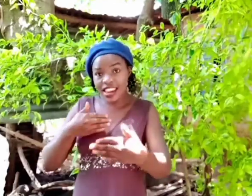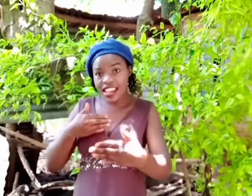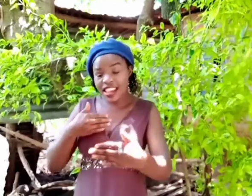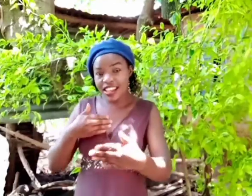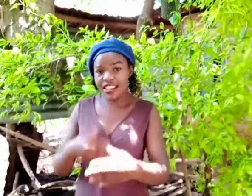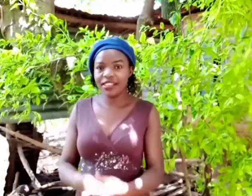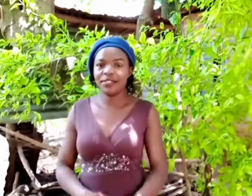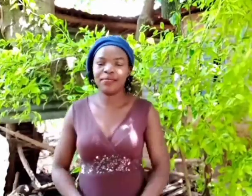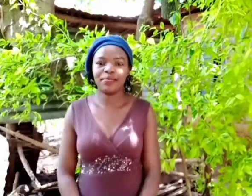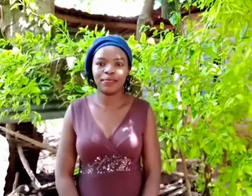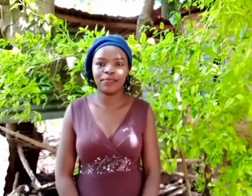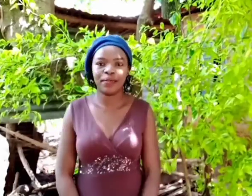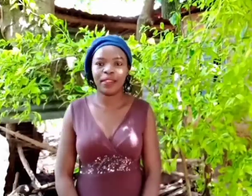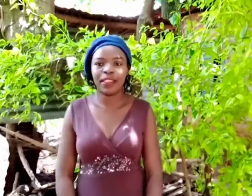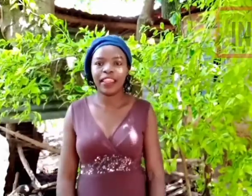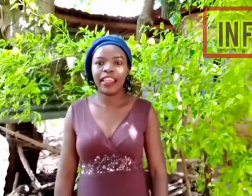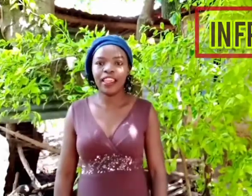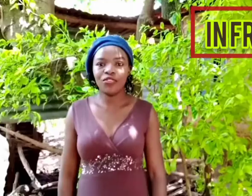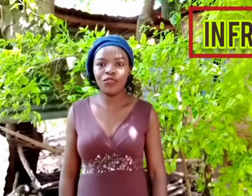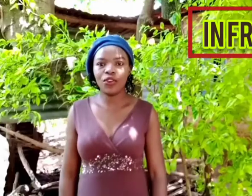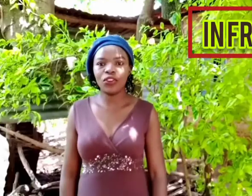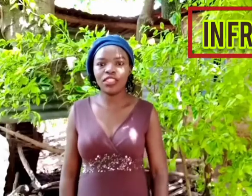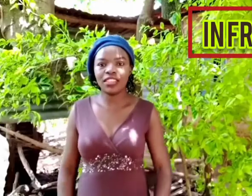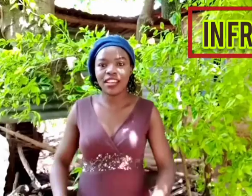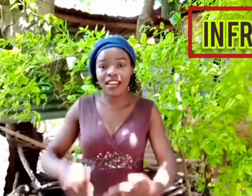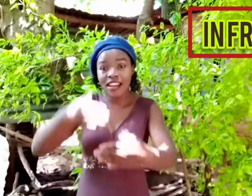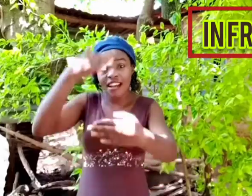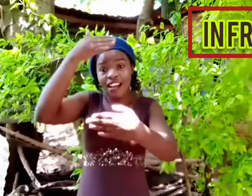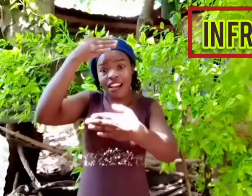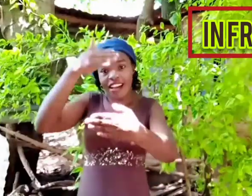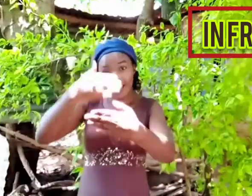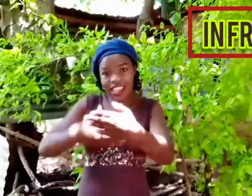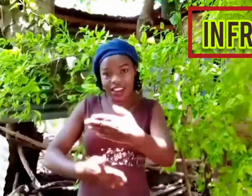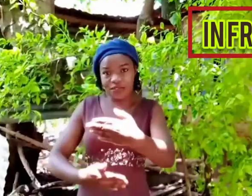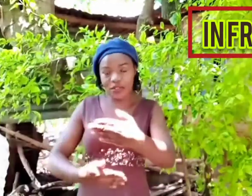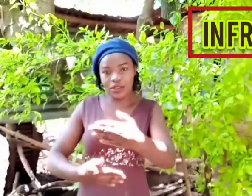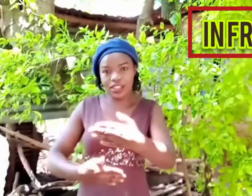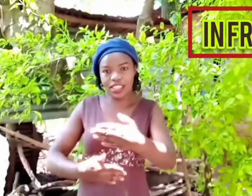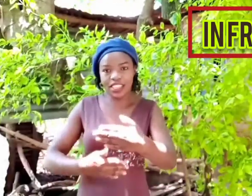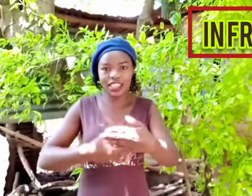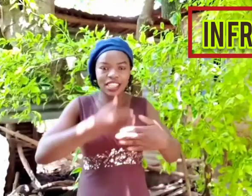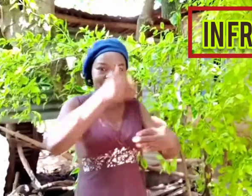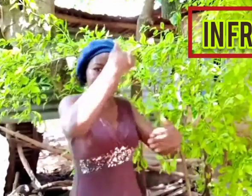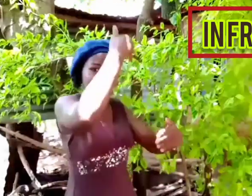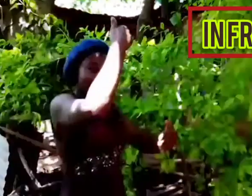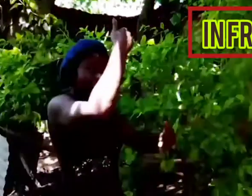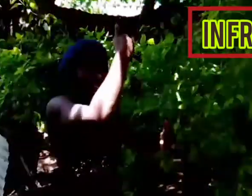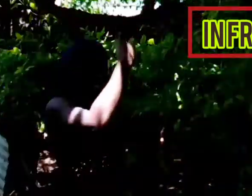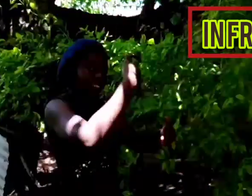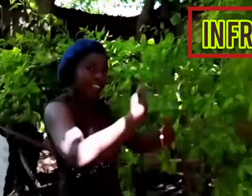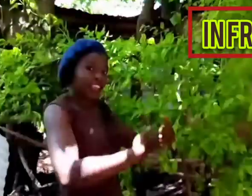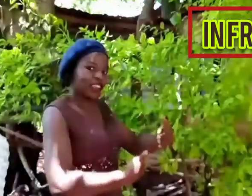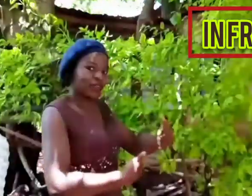Near. In front. In front. In front.